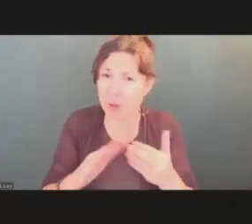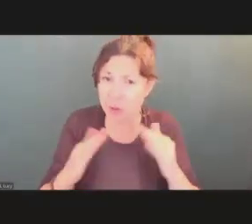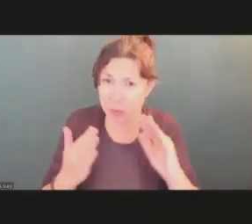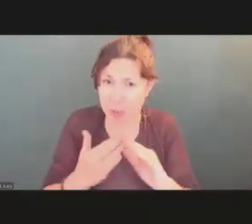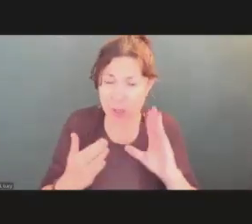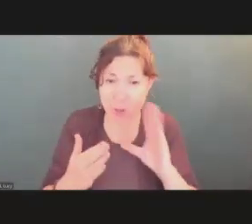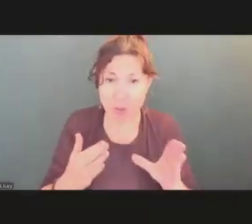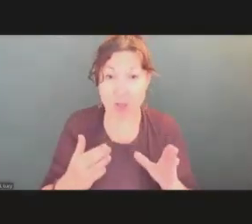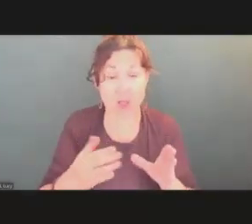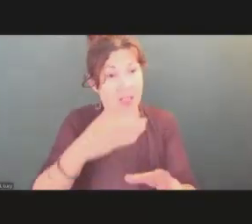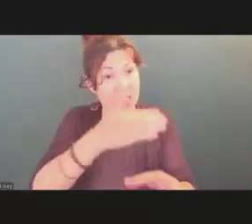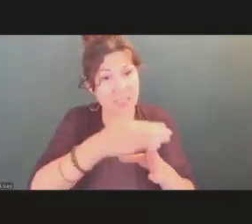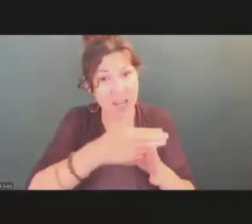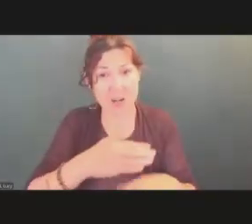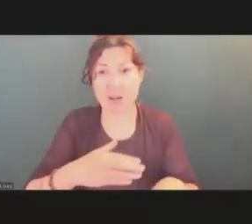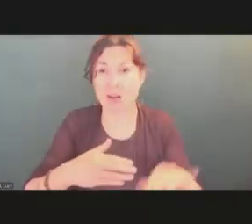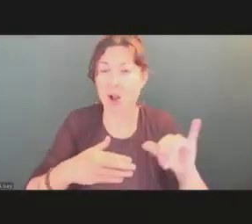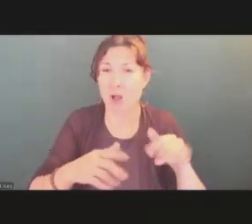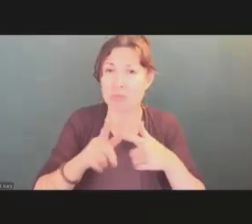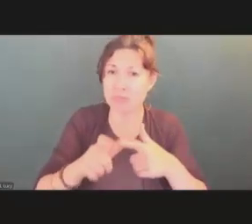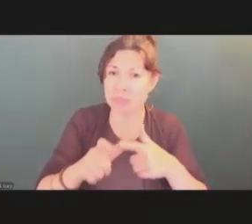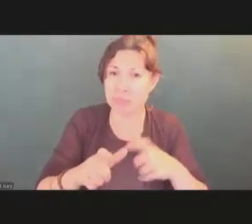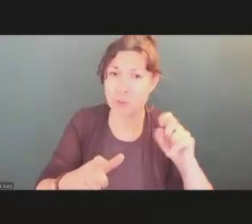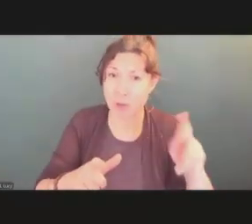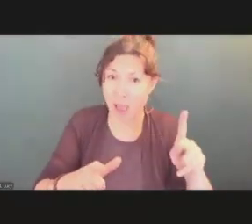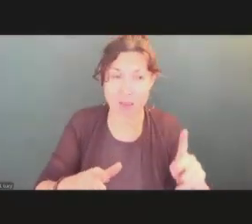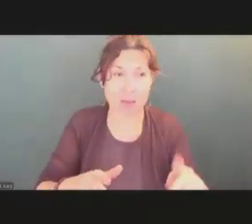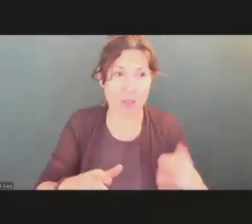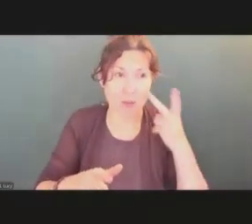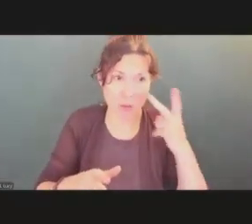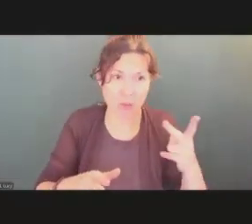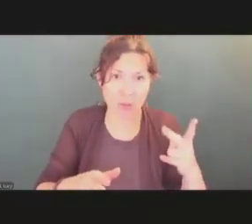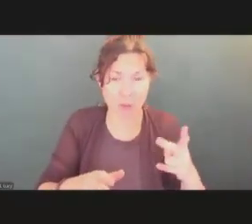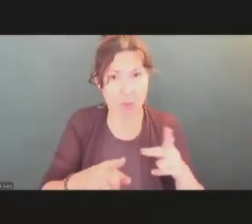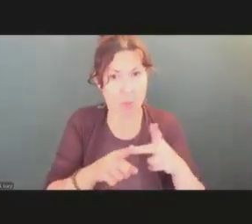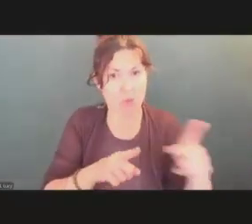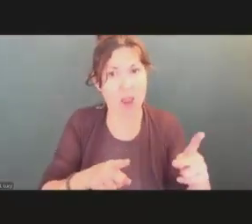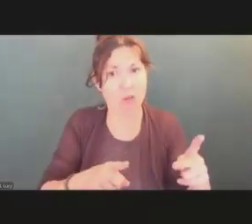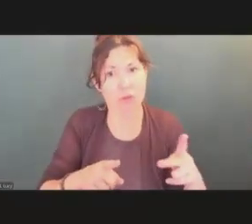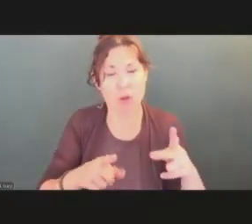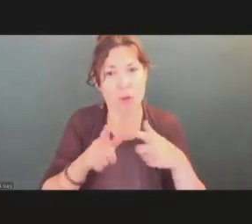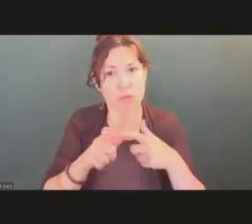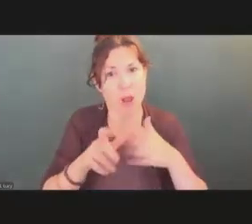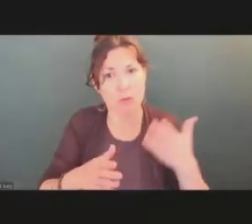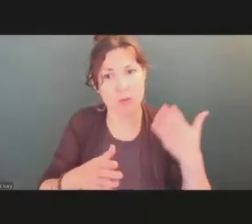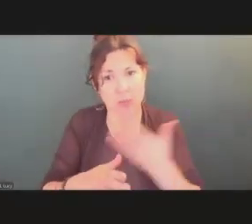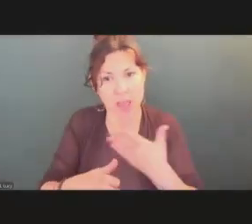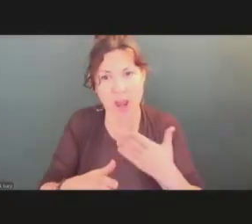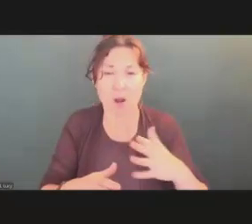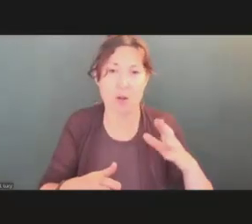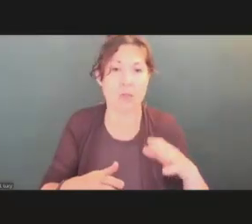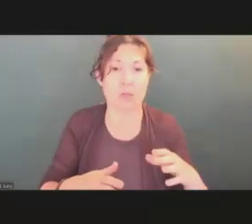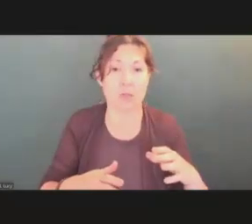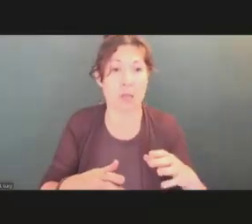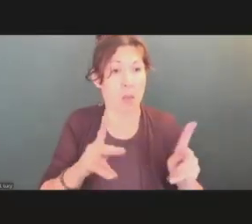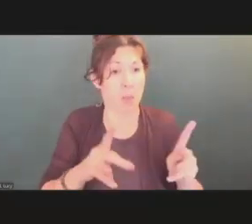soccer, also track, because of the improvements there. And so the people that are against this, most of them, they